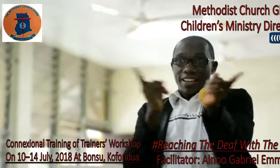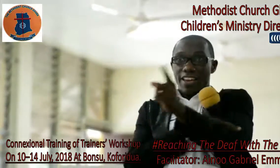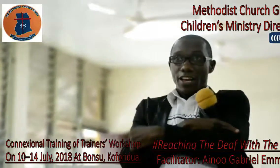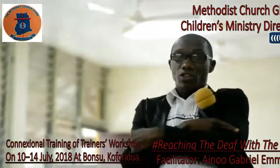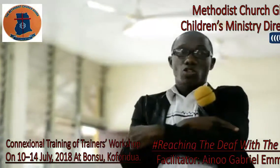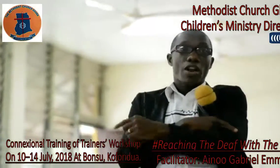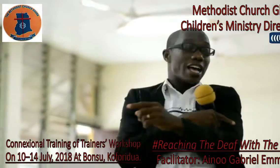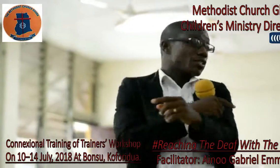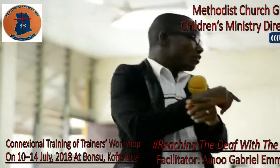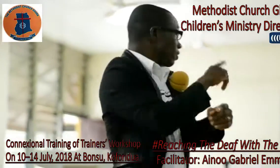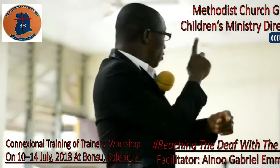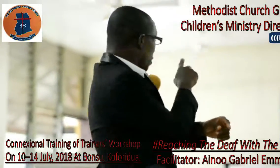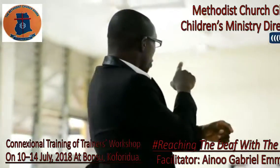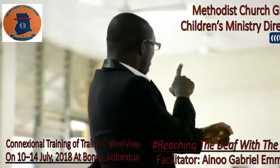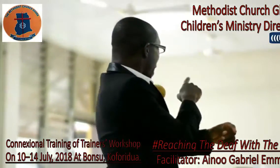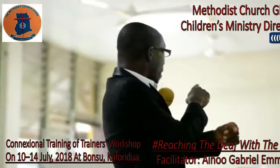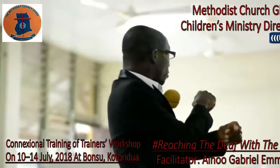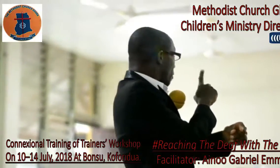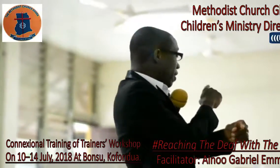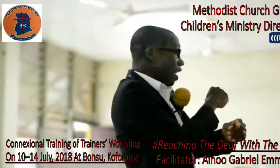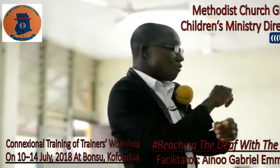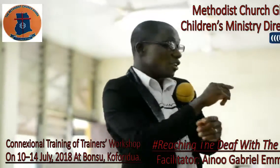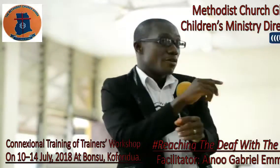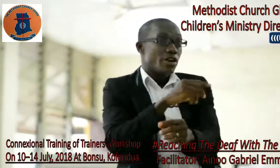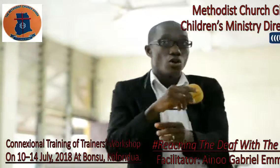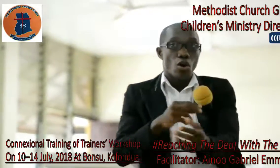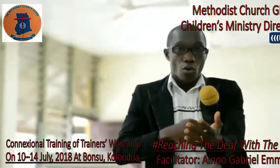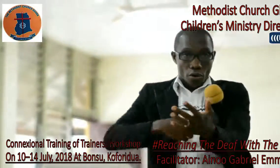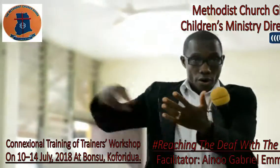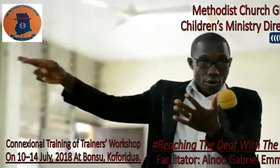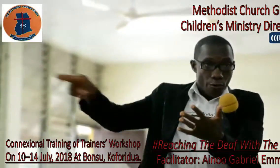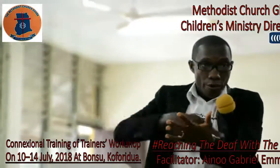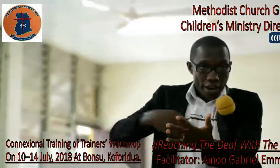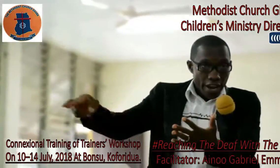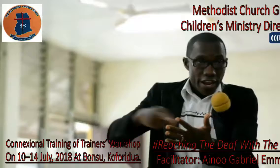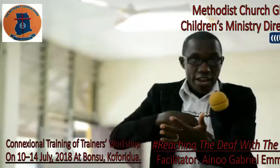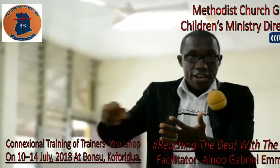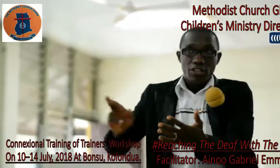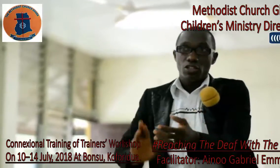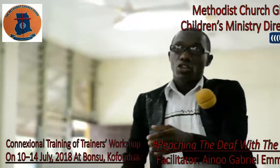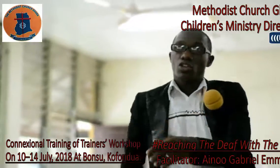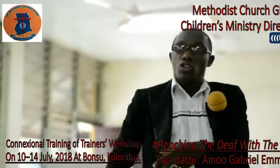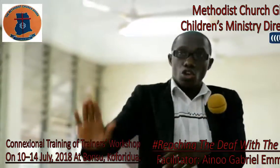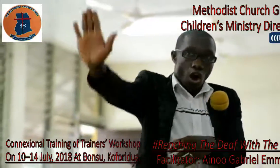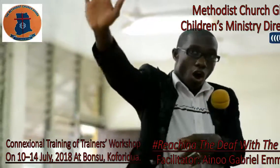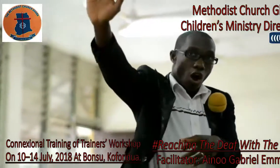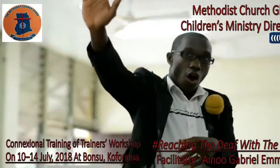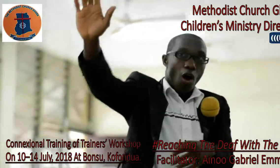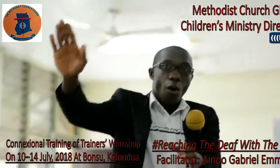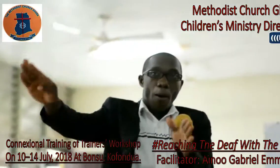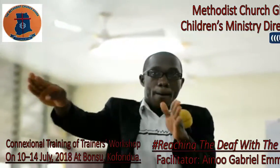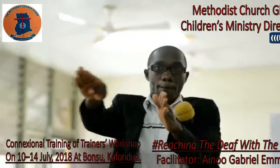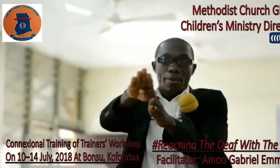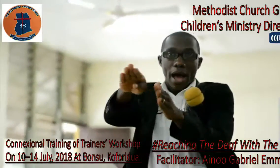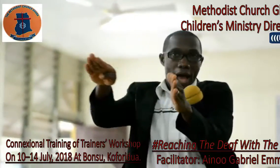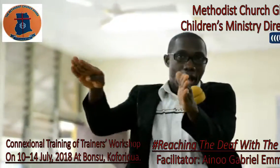Day. So let's read your Bible, pray every day. Ready to go. Read your